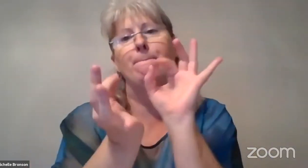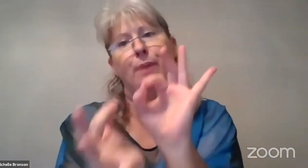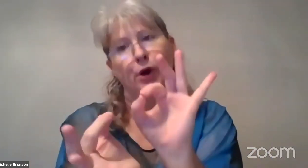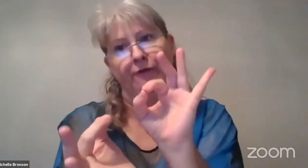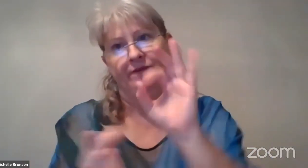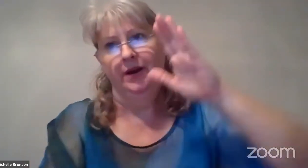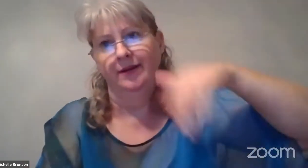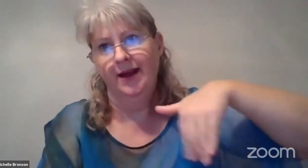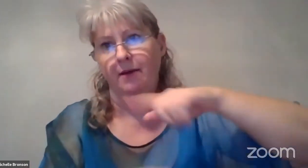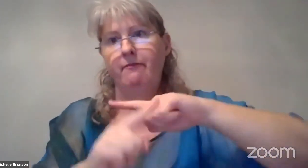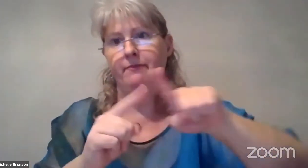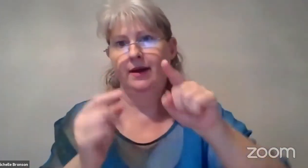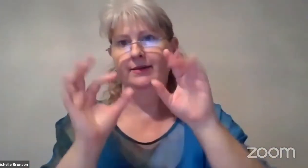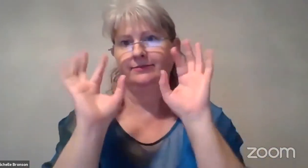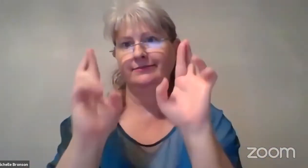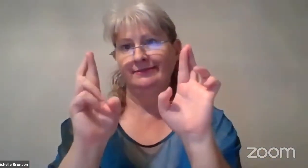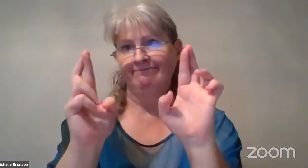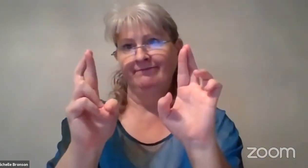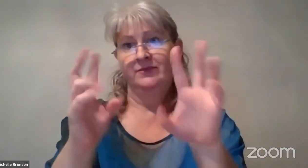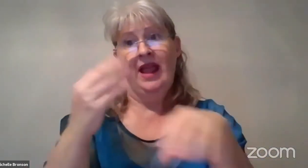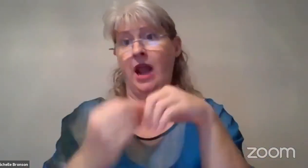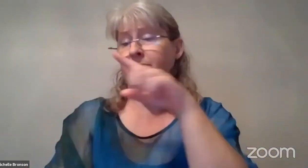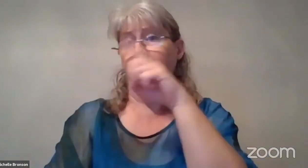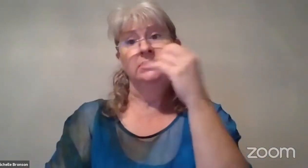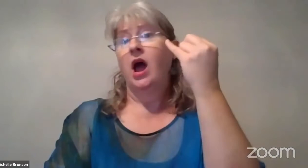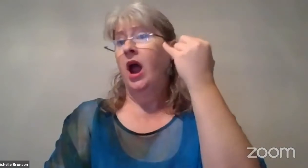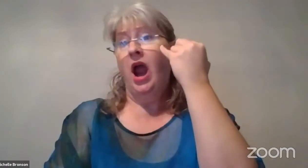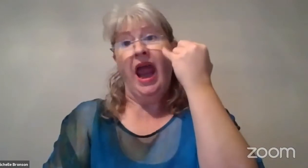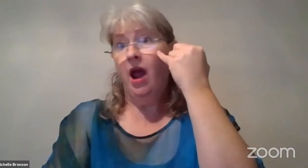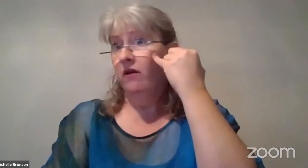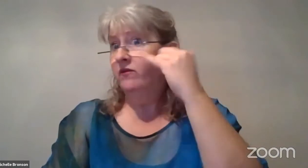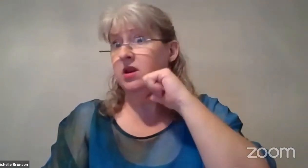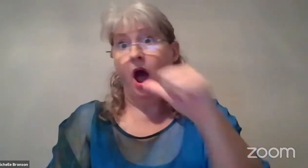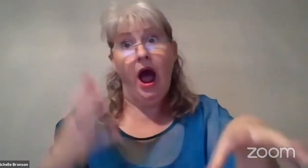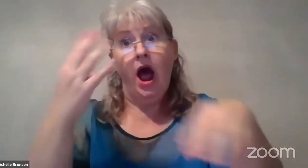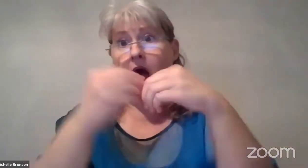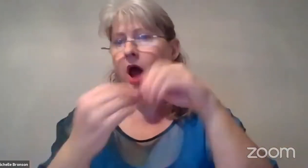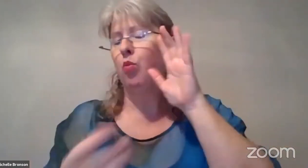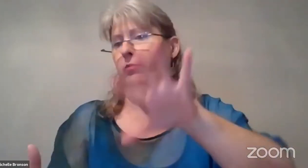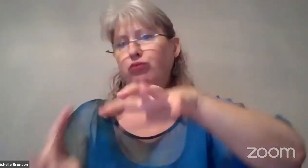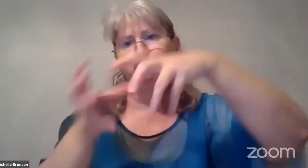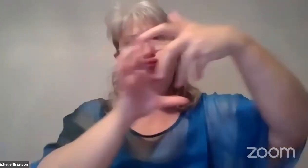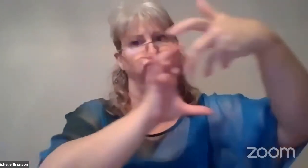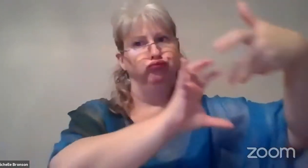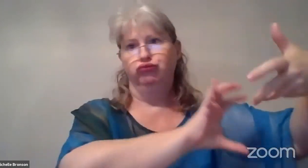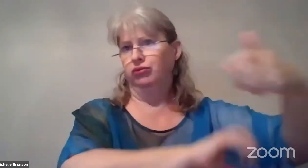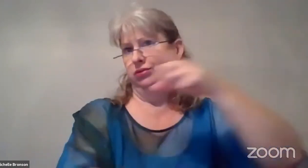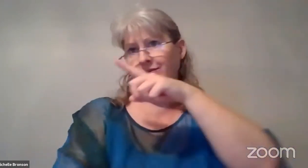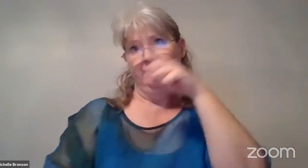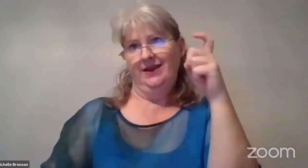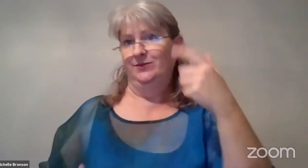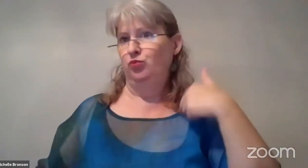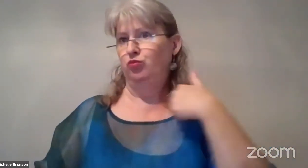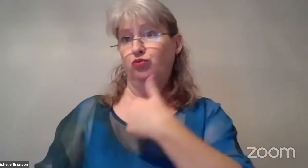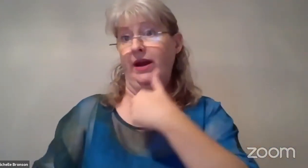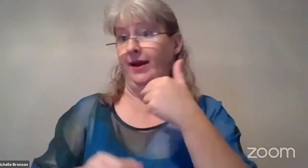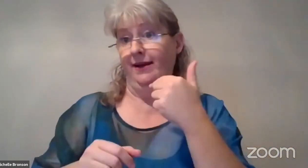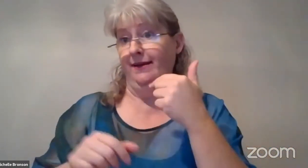to be more than likely that interpreters will be included in that exclusion. If that is not the case, that